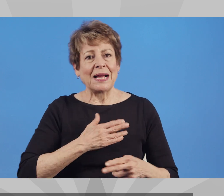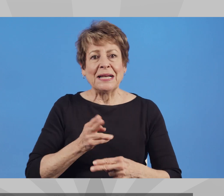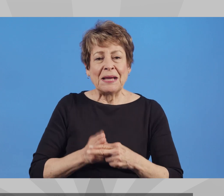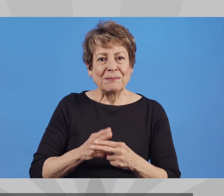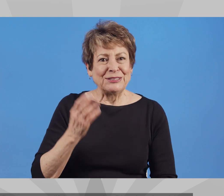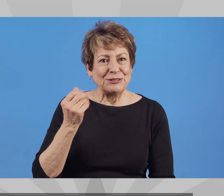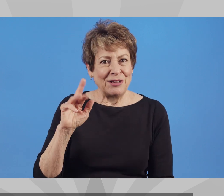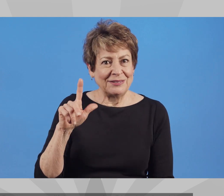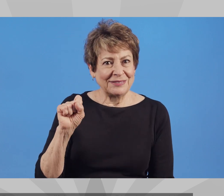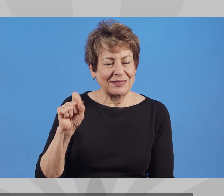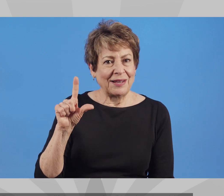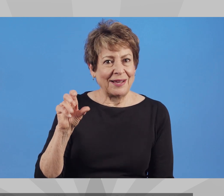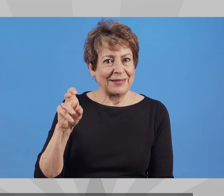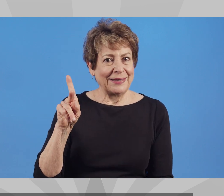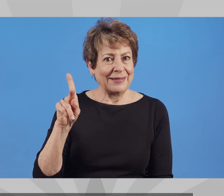Statement.